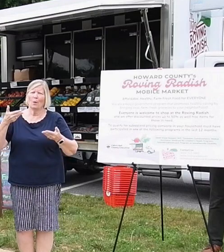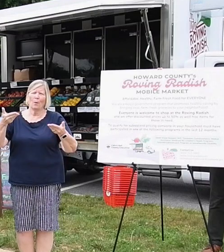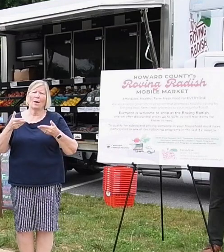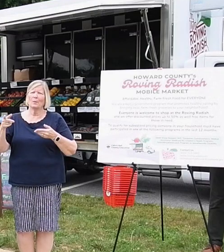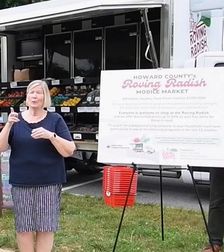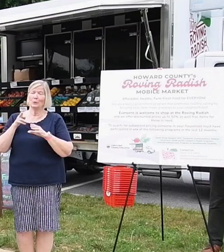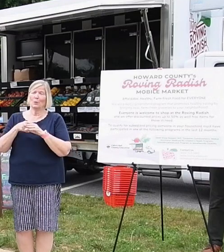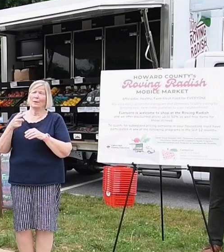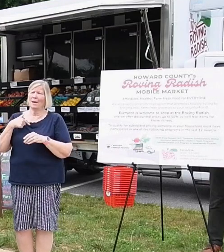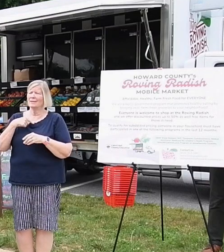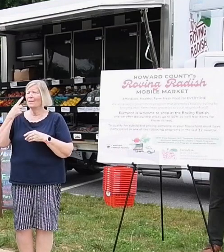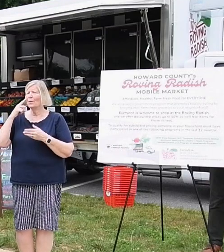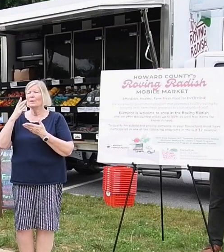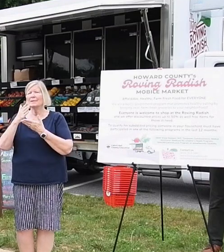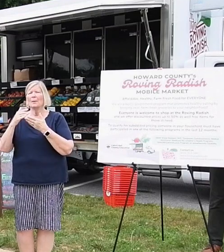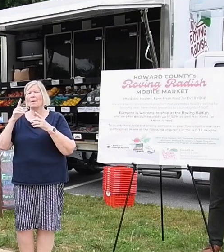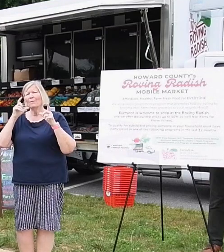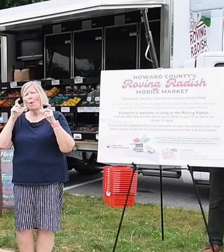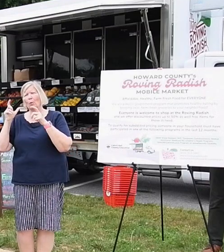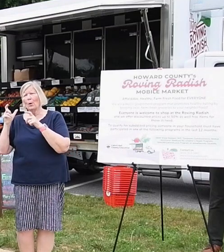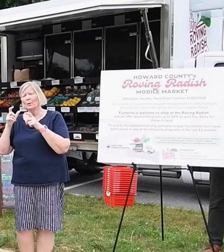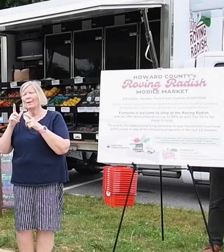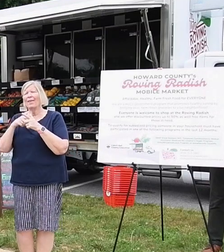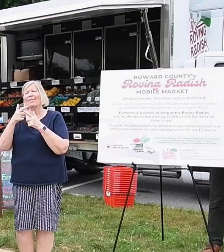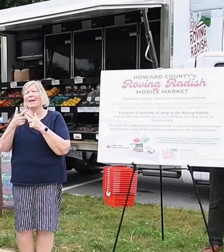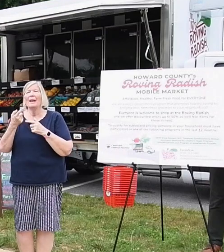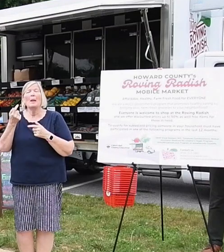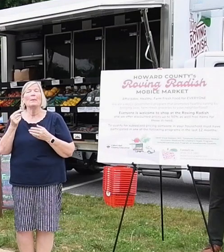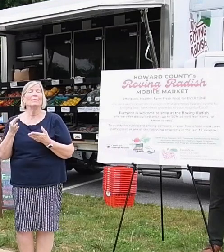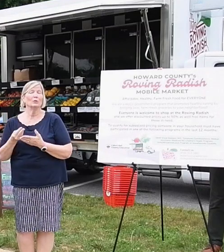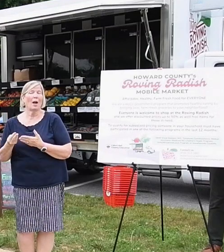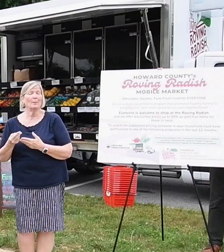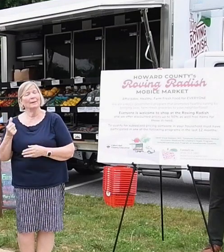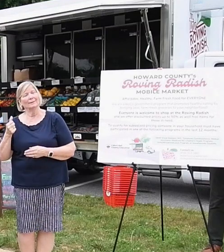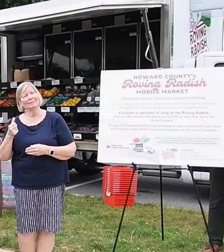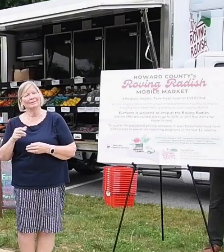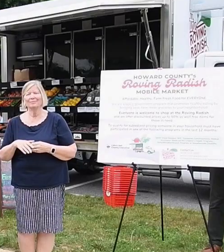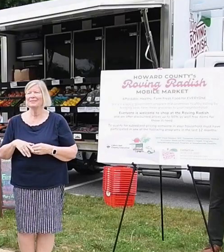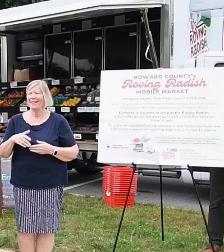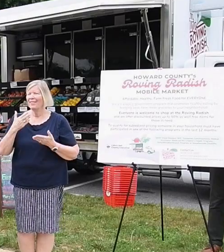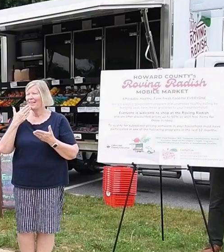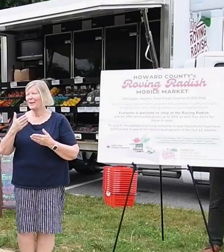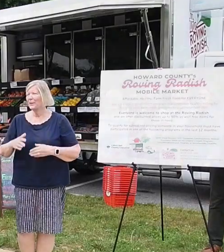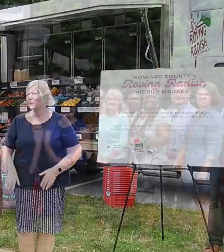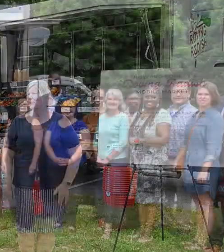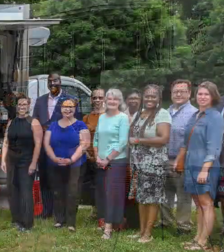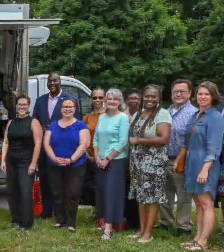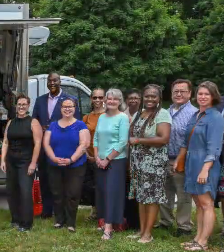join us for some photos and then a little bit of shopping. Thank you so much.